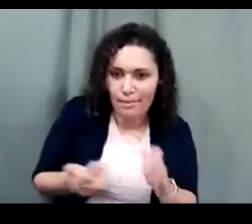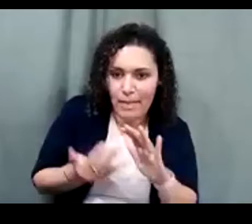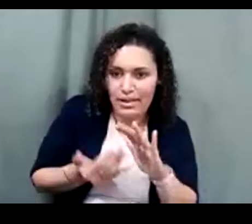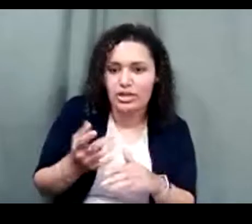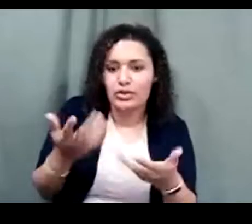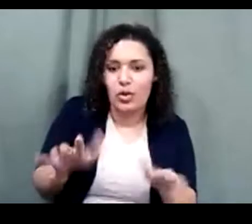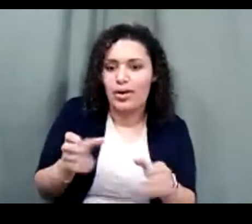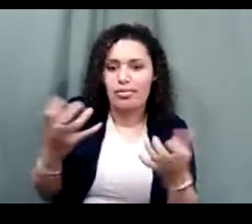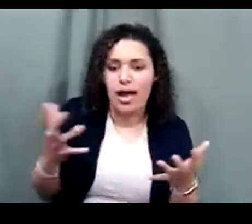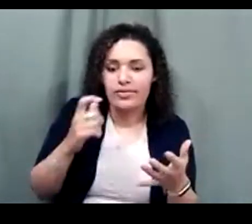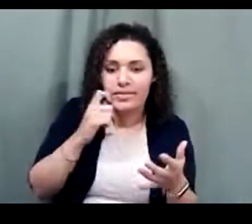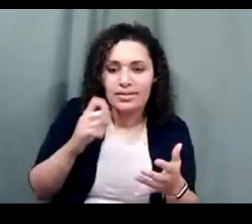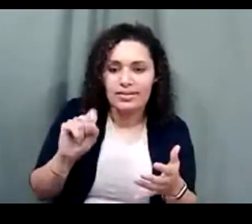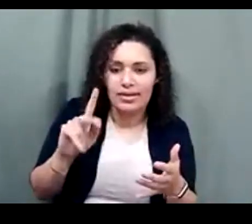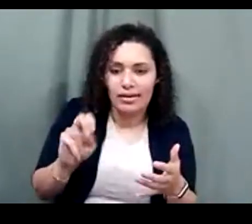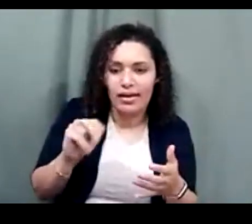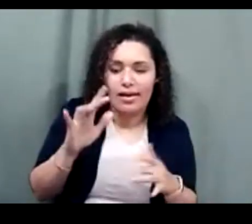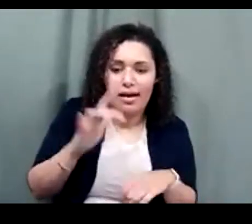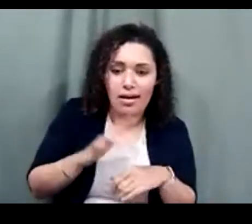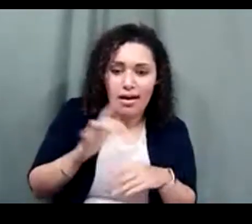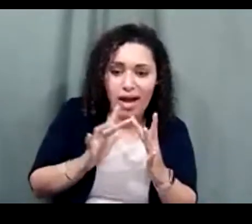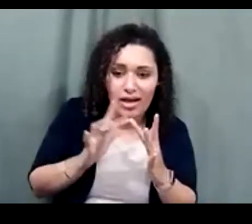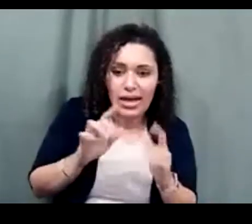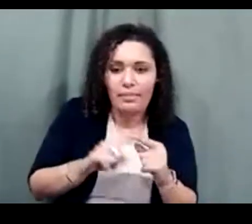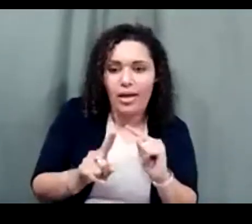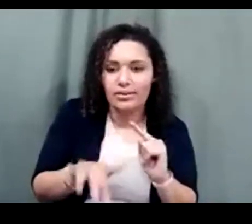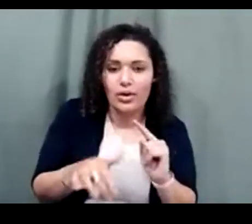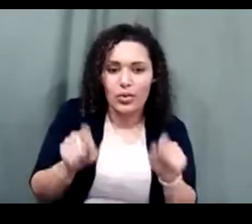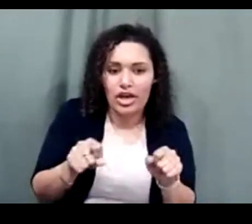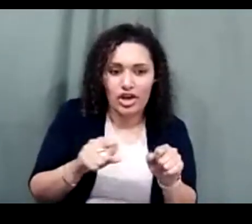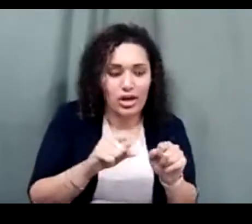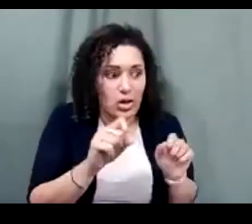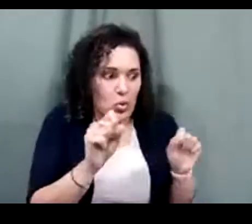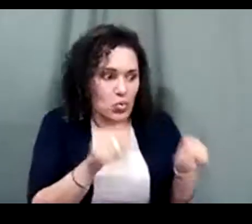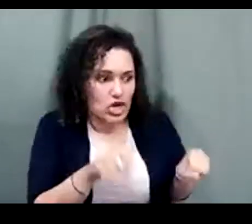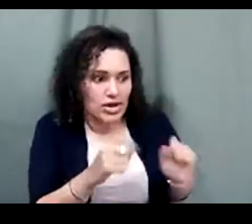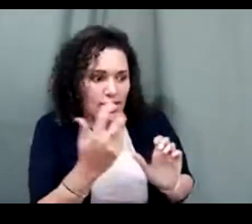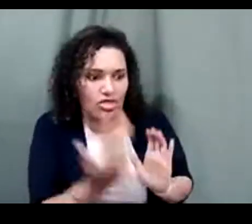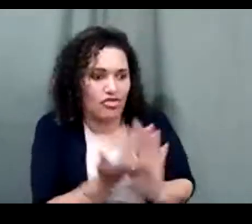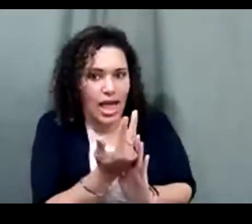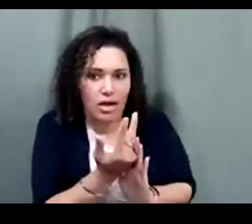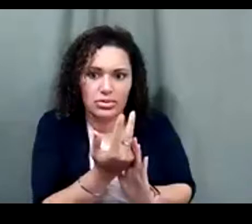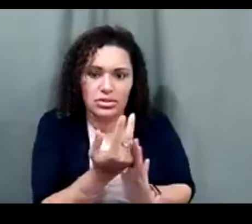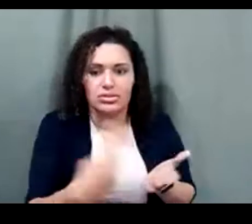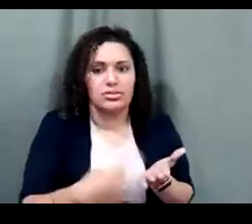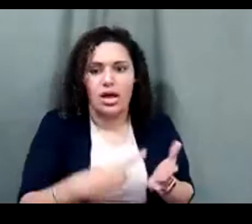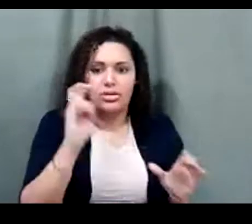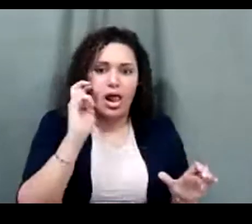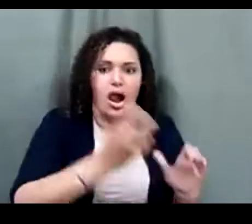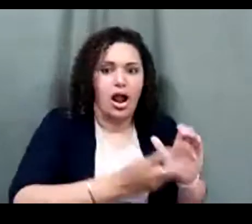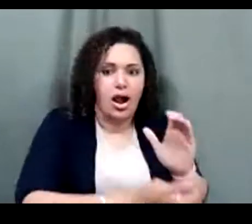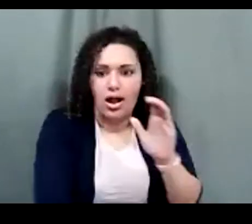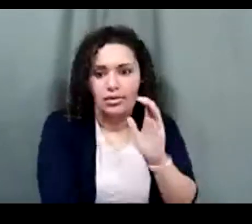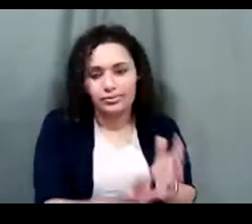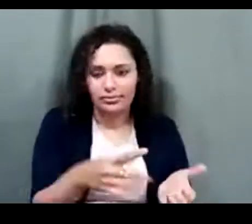going to lose that. And we could go down the rabbit hole of, we could spend 3 hours probably talking about presses and different kinds of presses and how